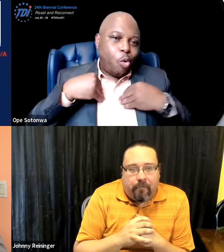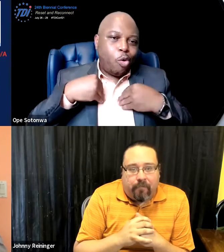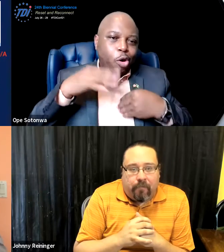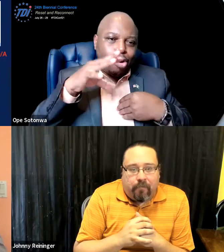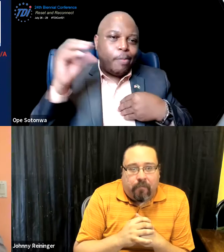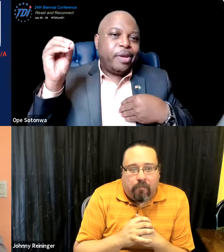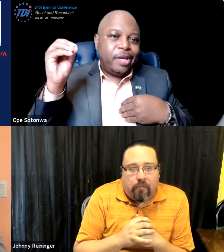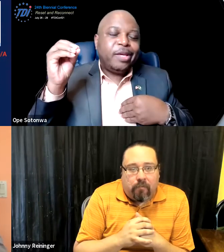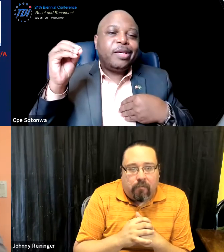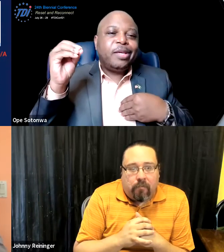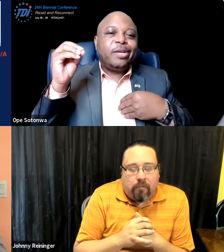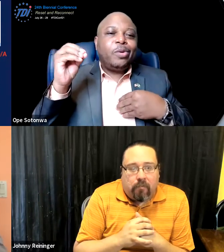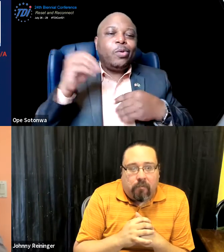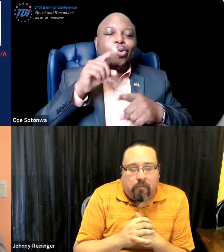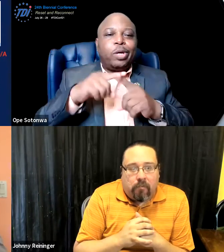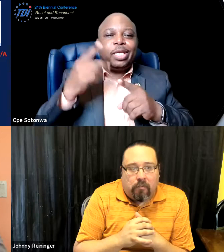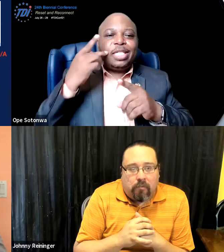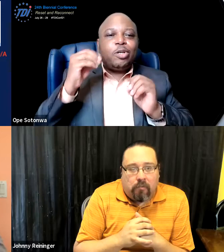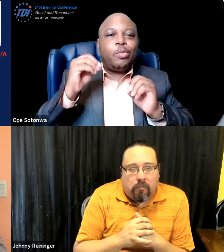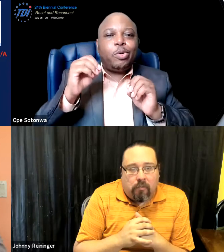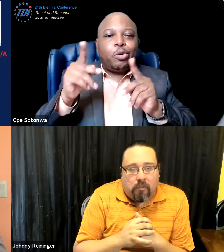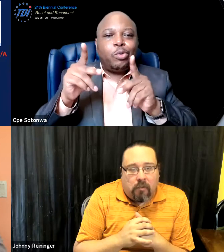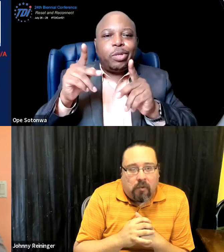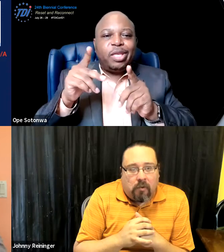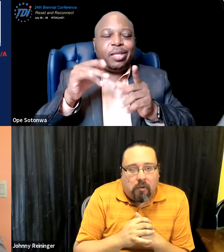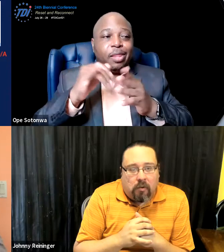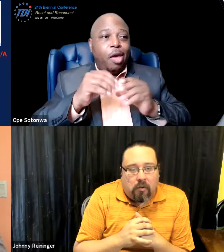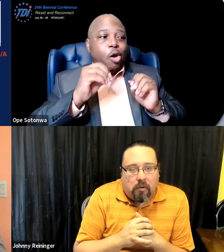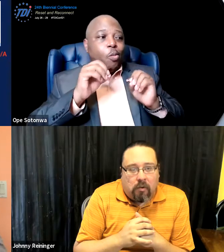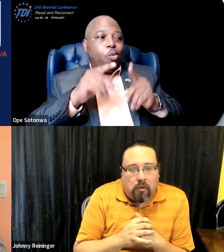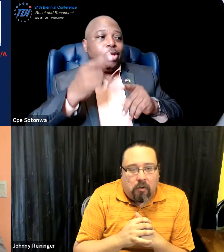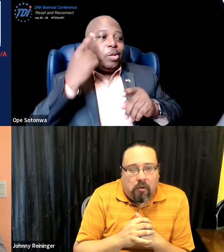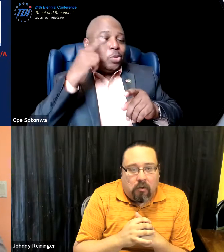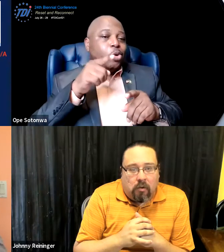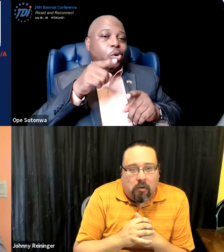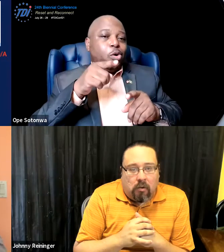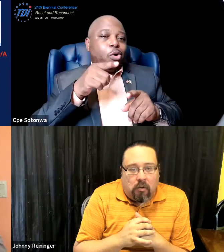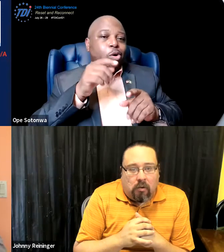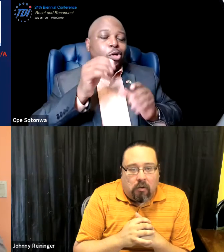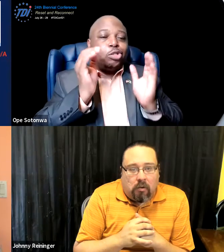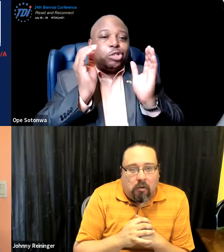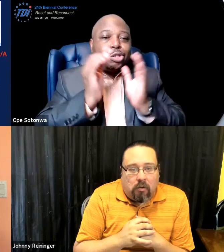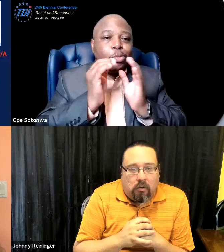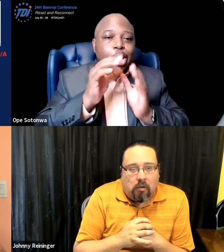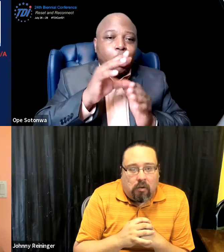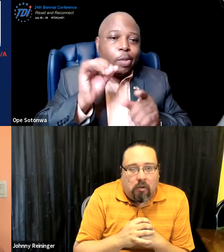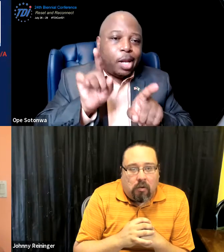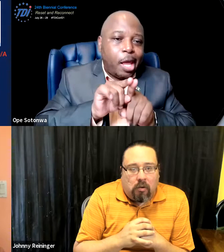The main focus is privilege, especially a white man-owned company.